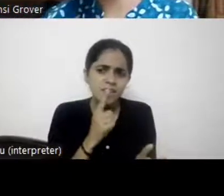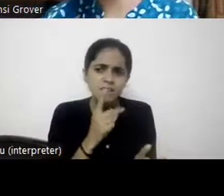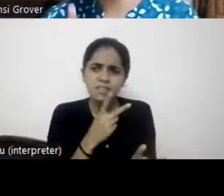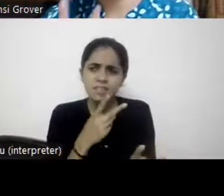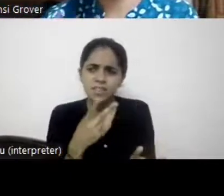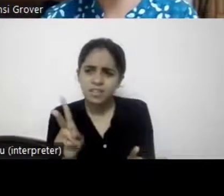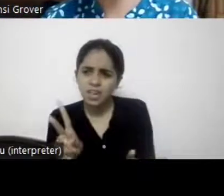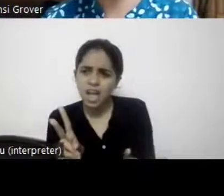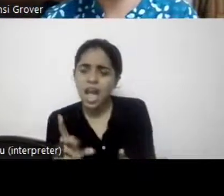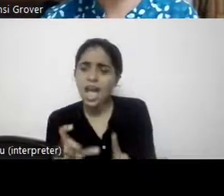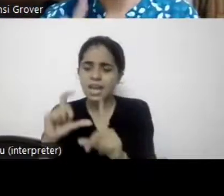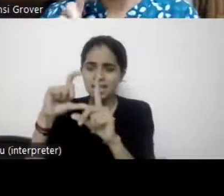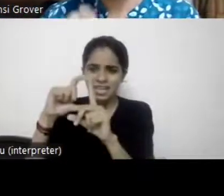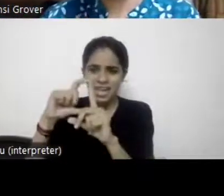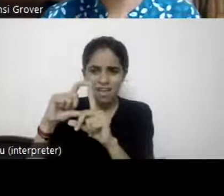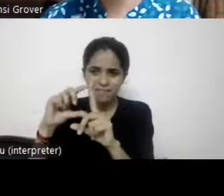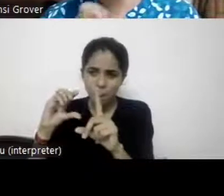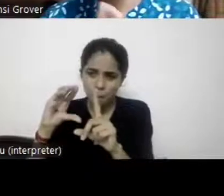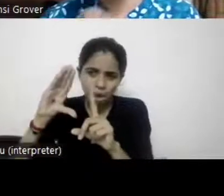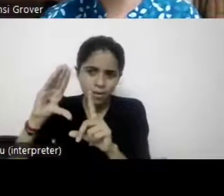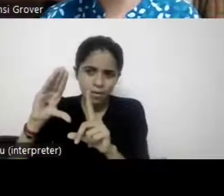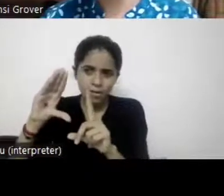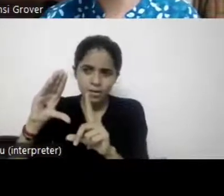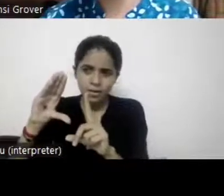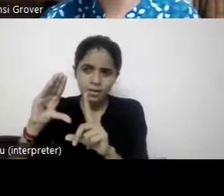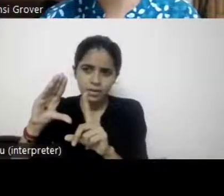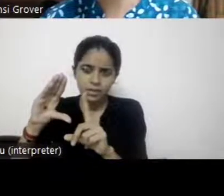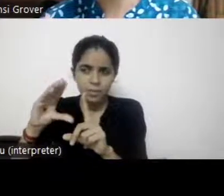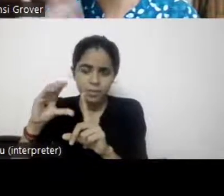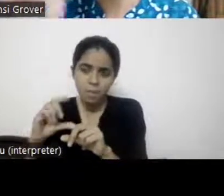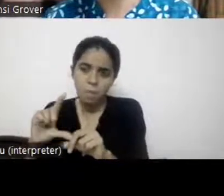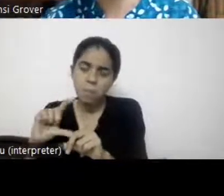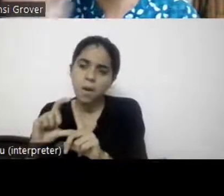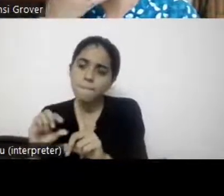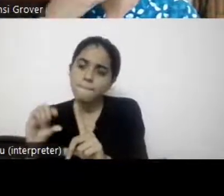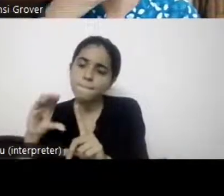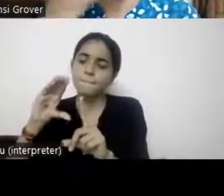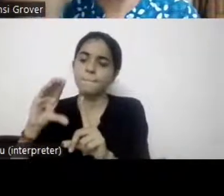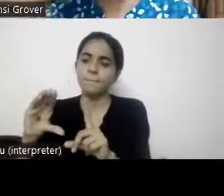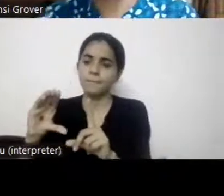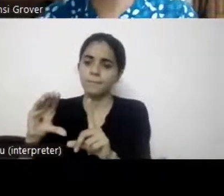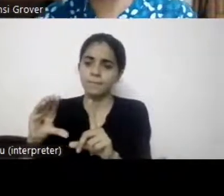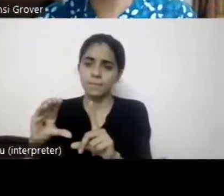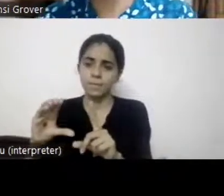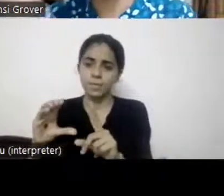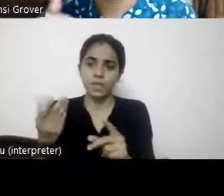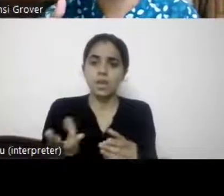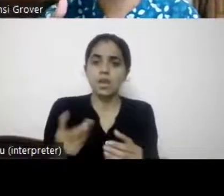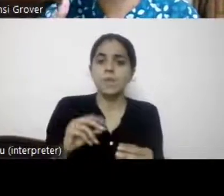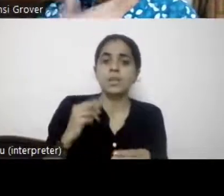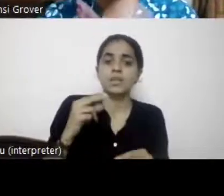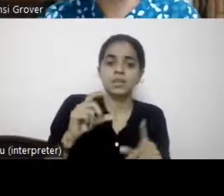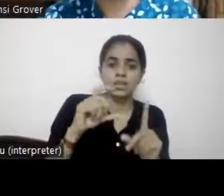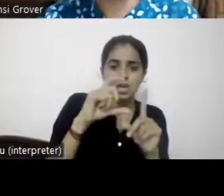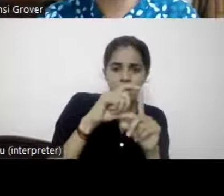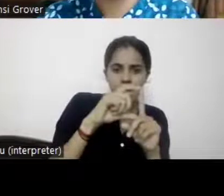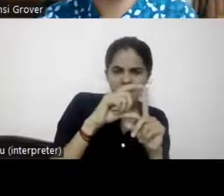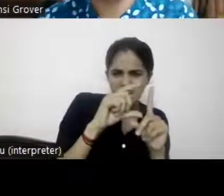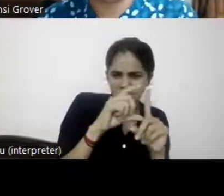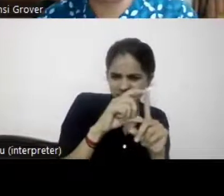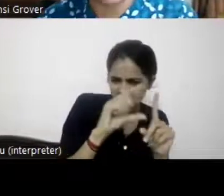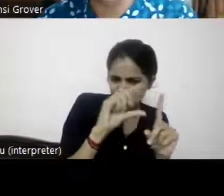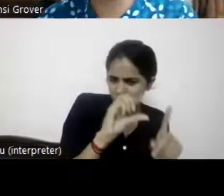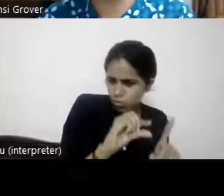different kind of issues here. Deaf with a lowercase d is something which is a biological condition, where somebody